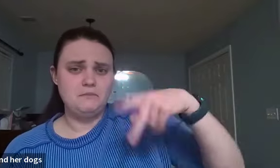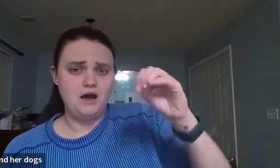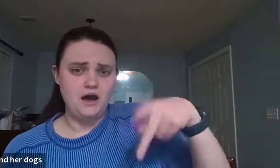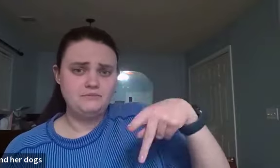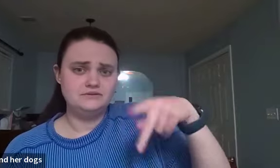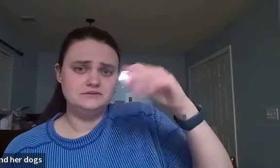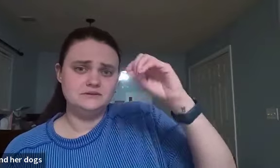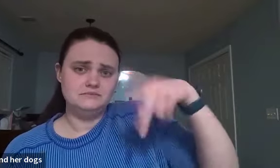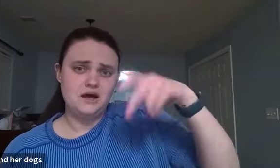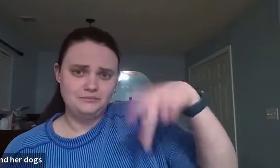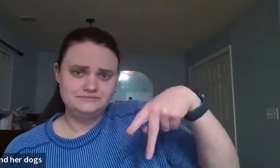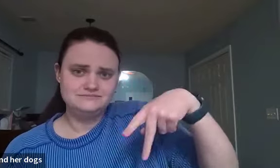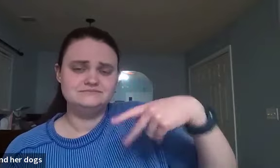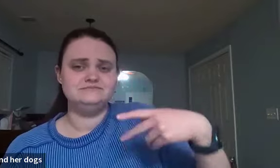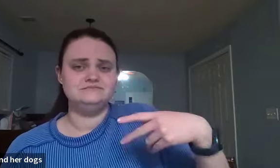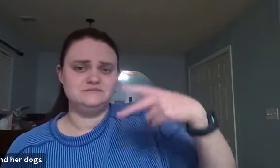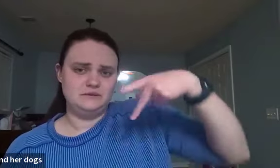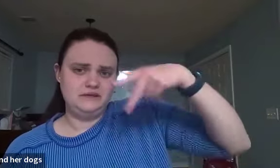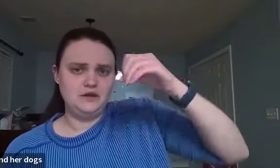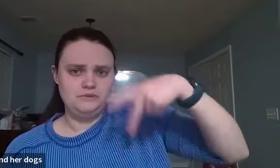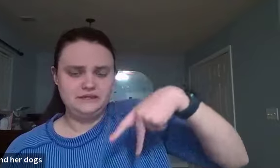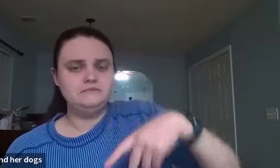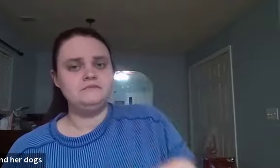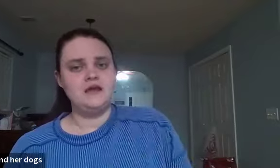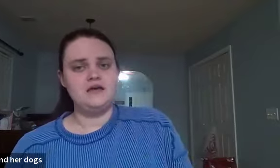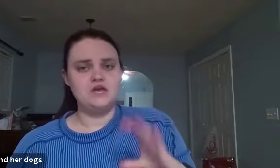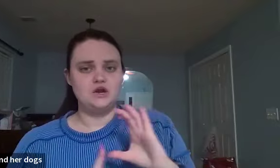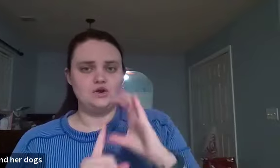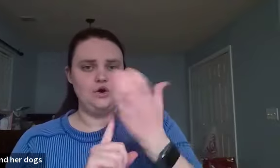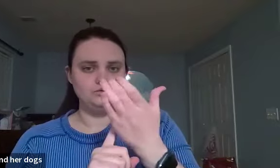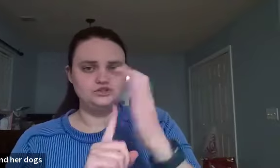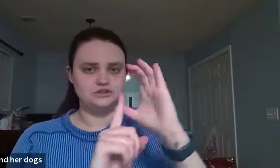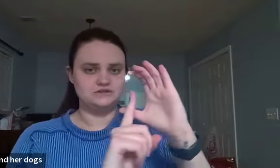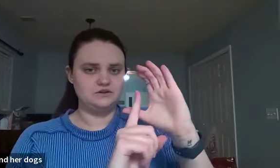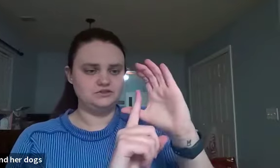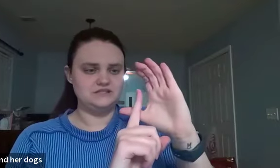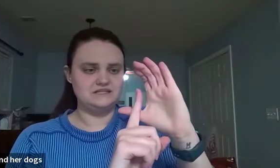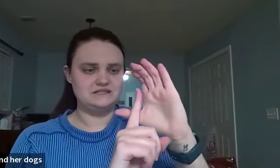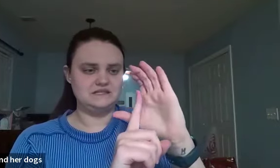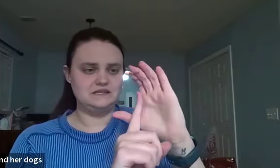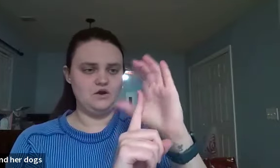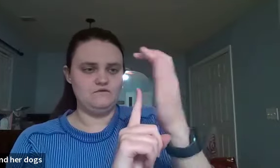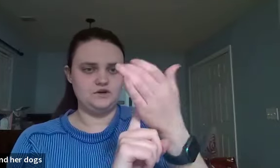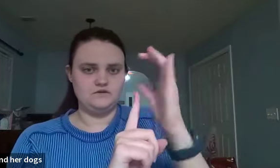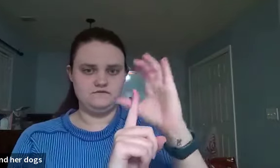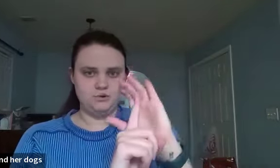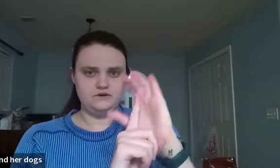fingerspell pop, so like POP, and then culture. Culture is like a C over your pointer